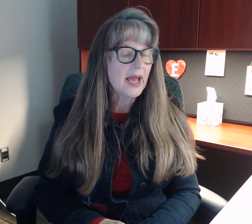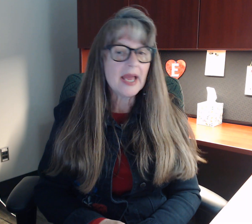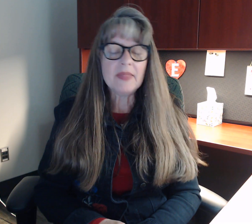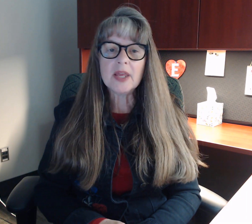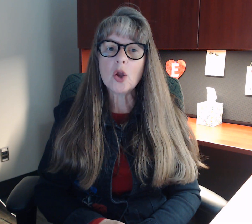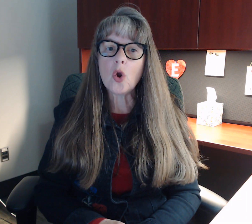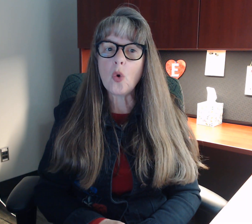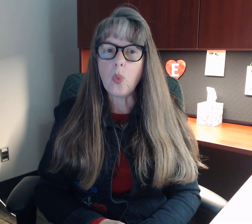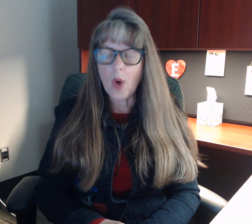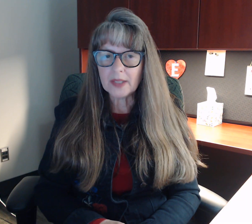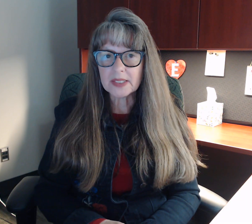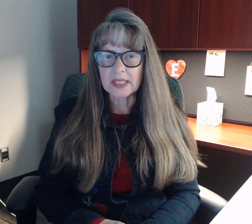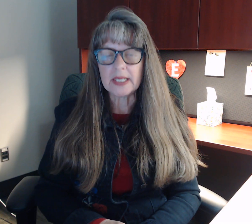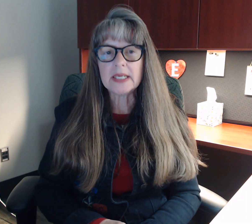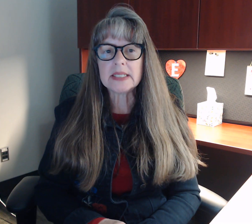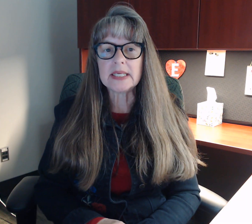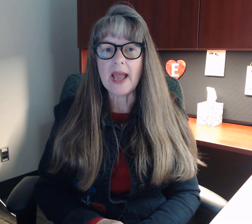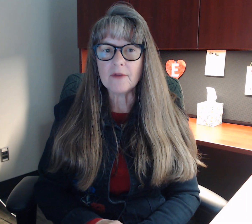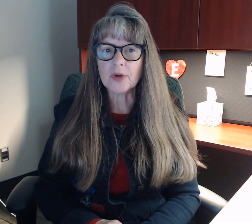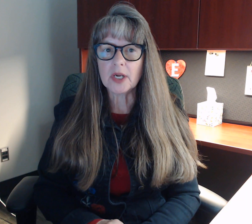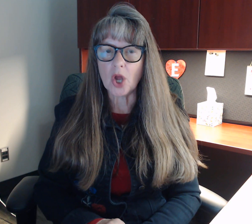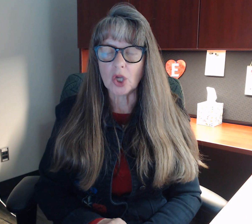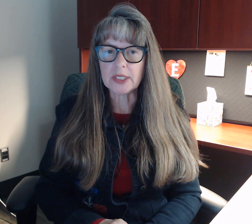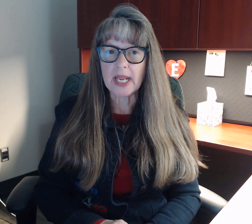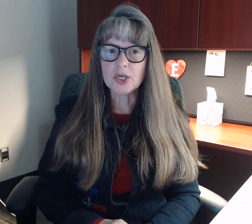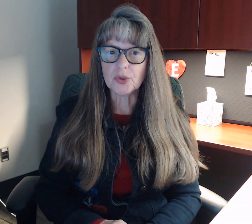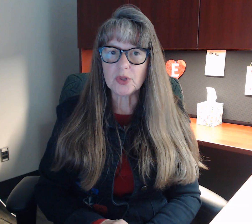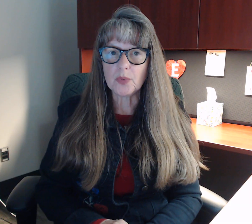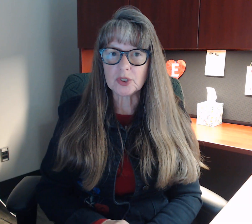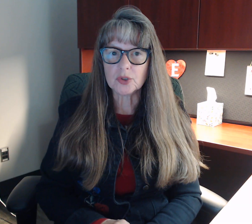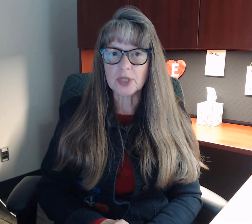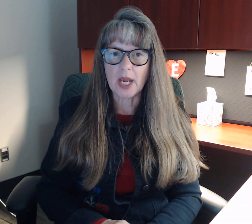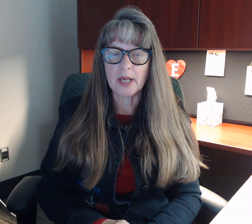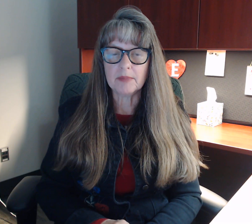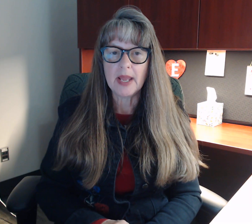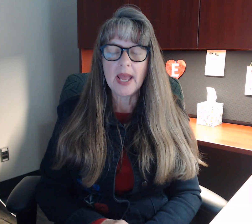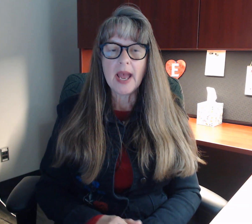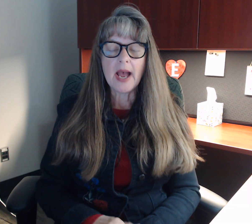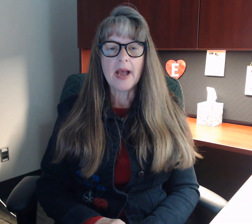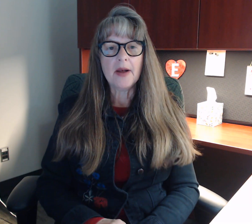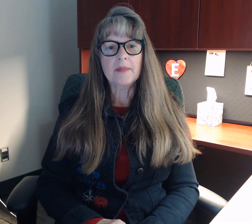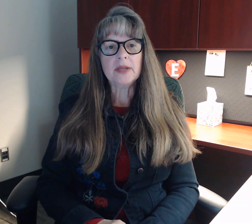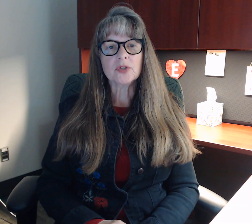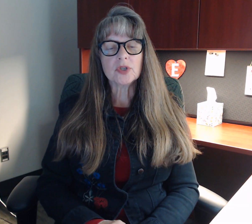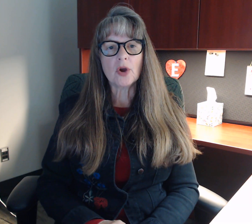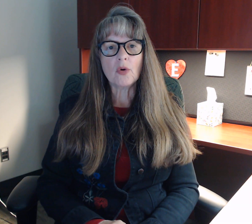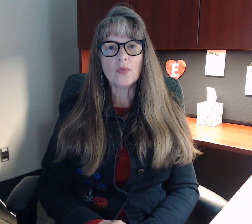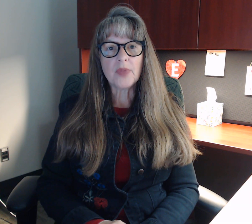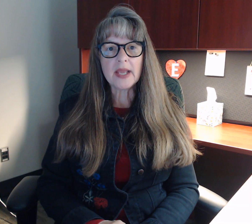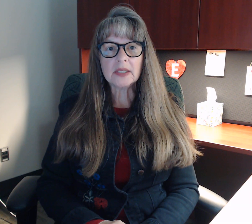And then Kwanzaa is an African holiday during the winter time. And so they